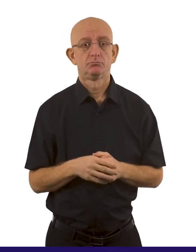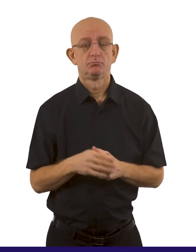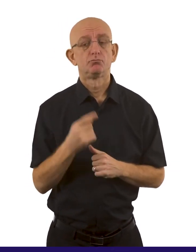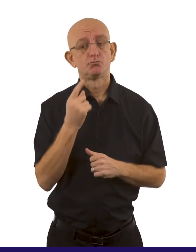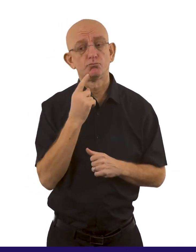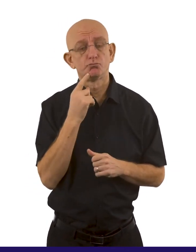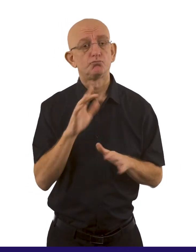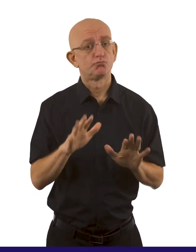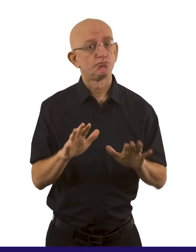quite easy,